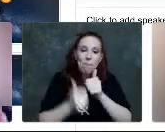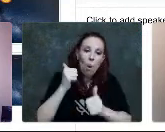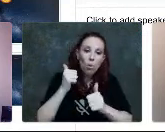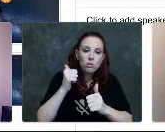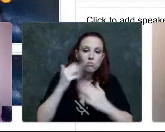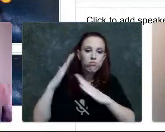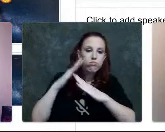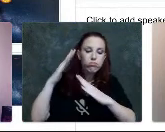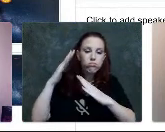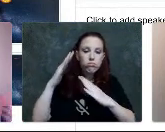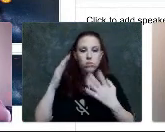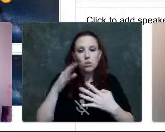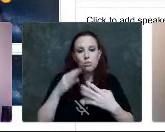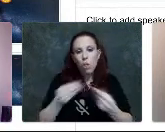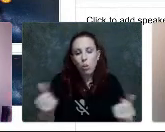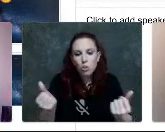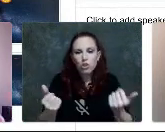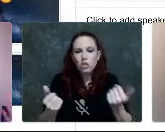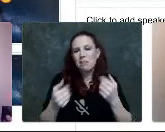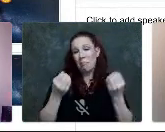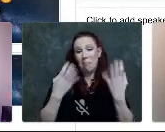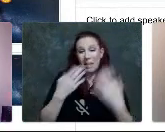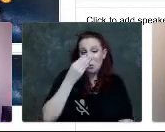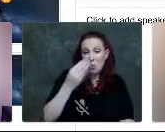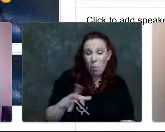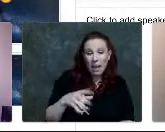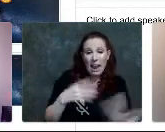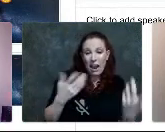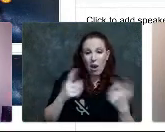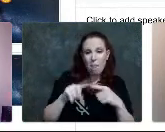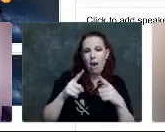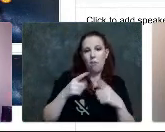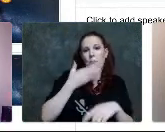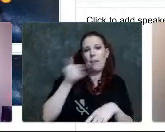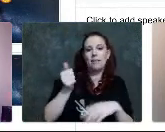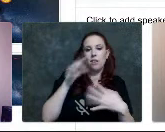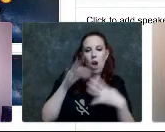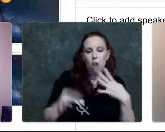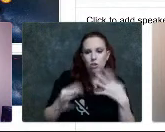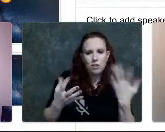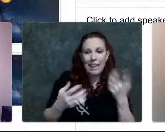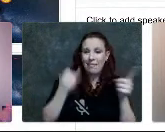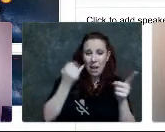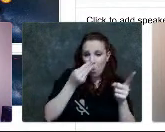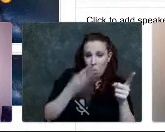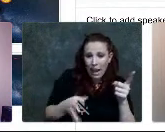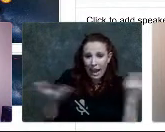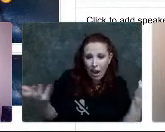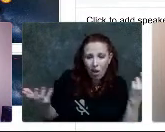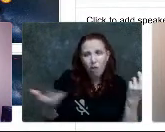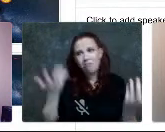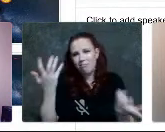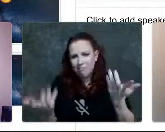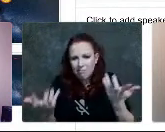about optimality, and if you waste like 15 minutes trying to optimize something, that's not great. So in terms of the time limit, all